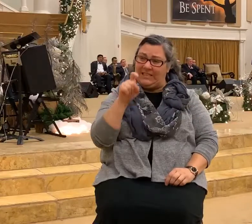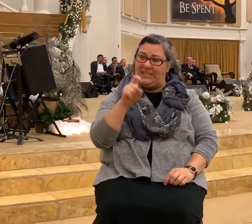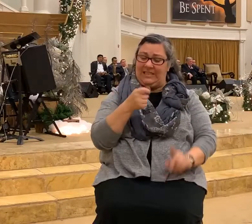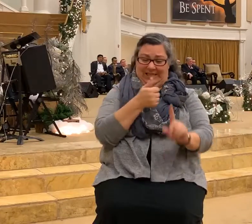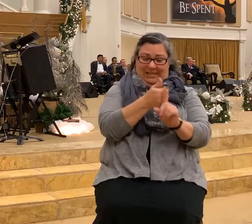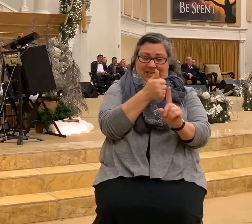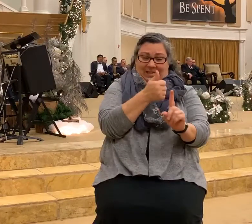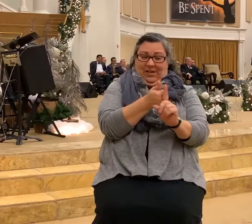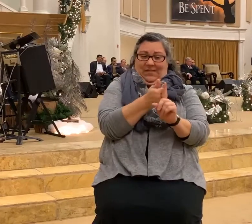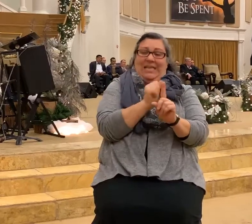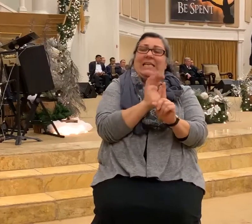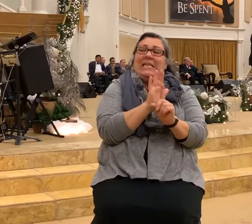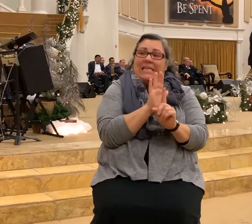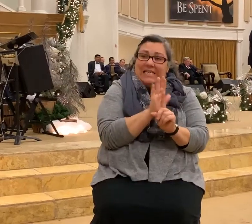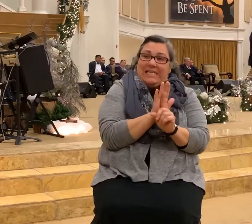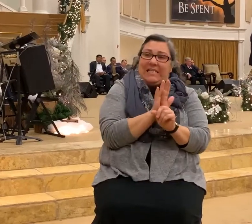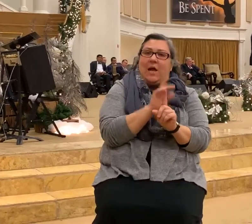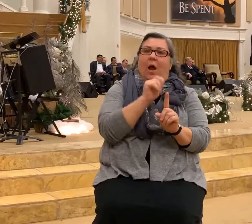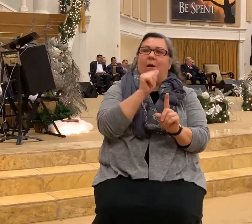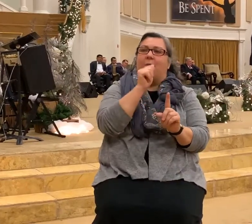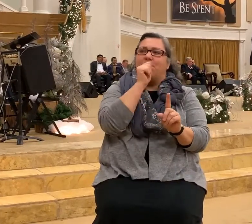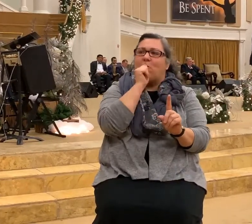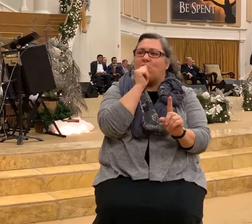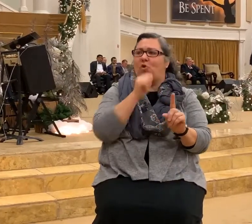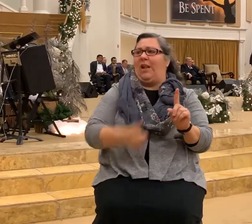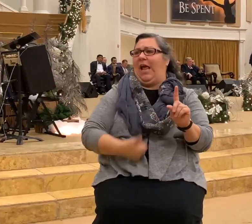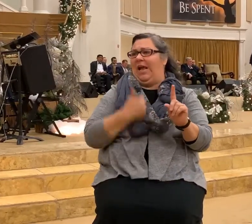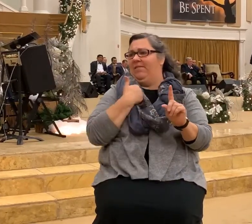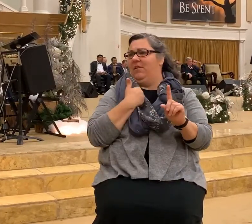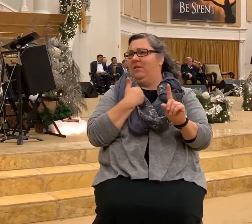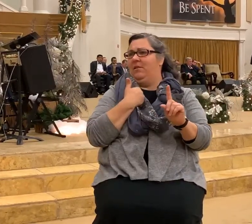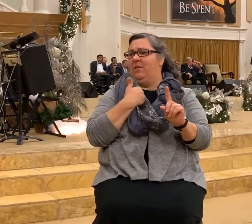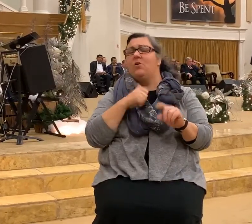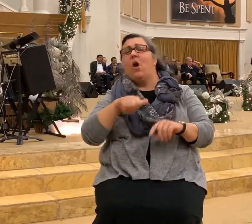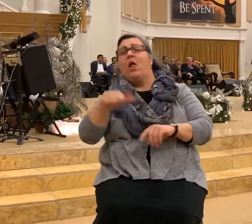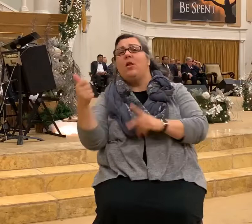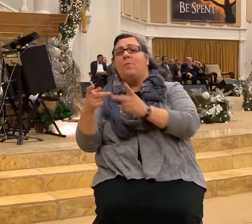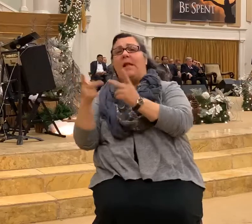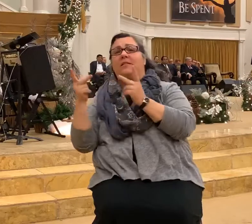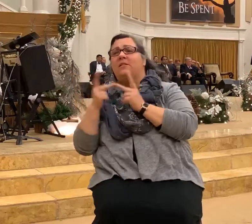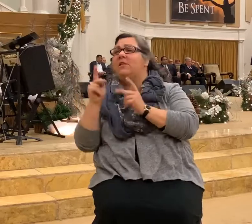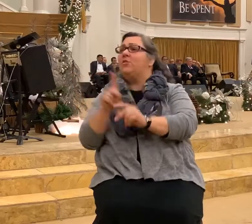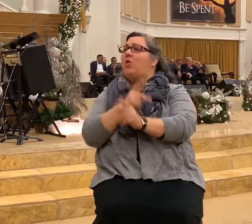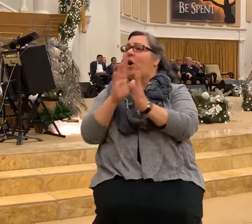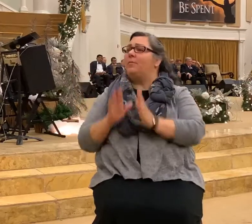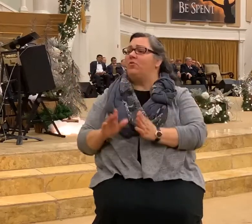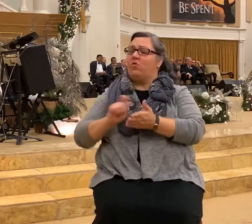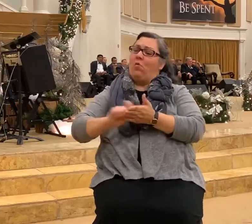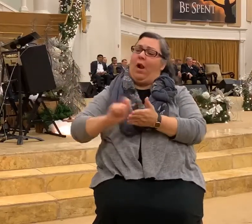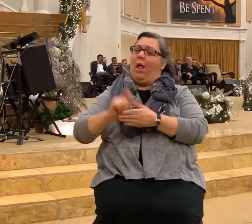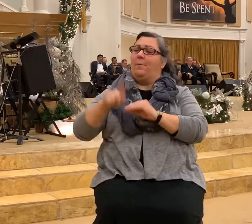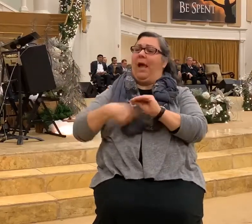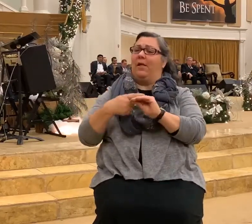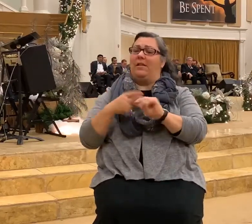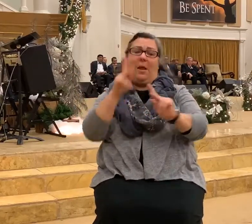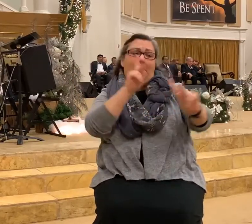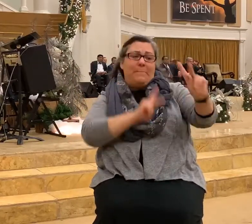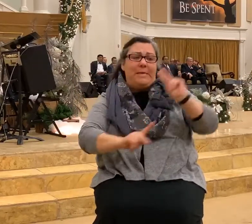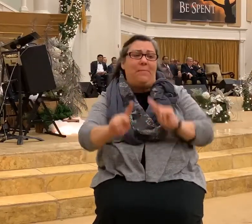personal life. There are other places where the psalmist would write of the dilemma of his